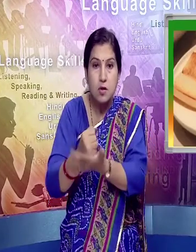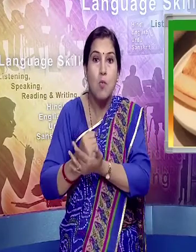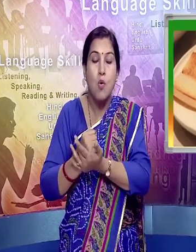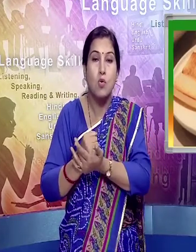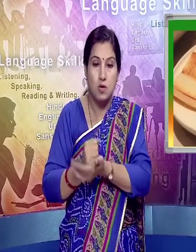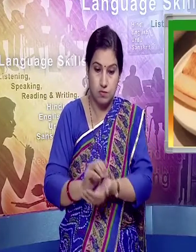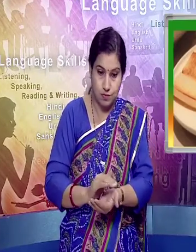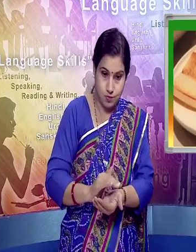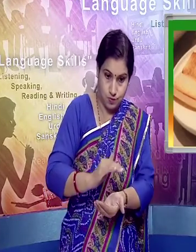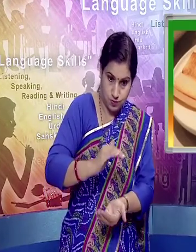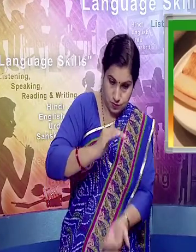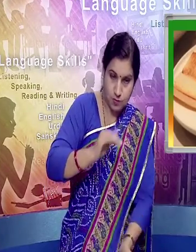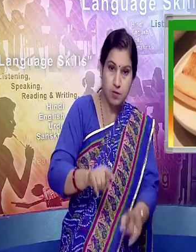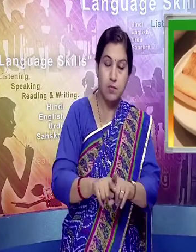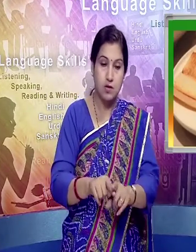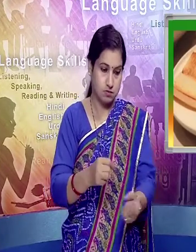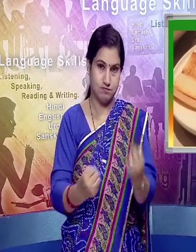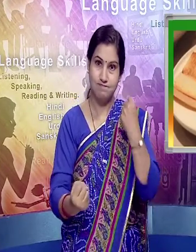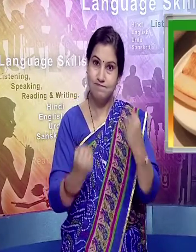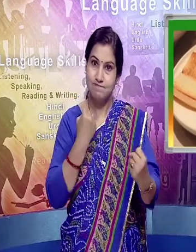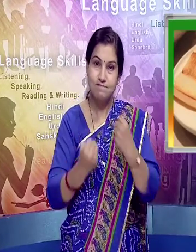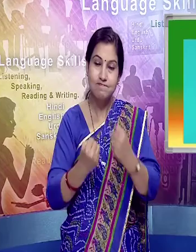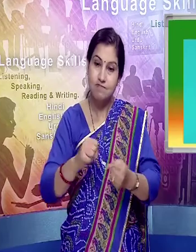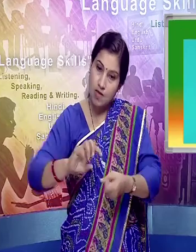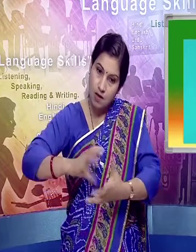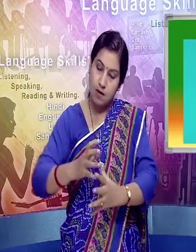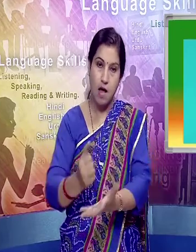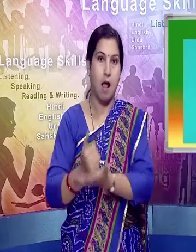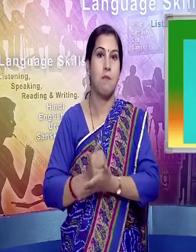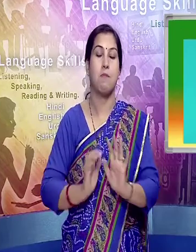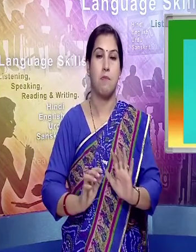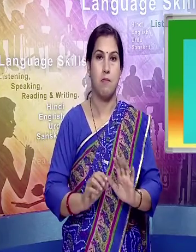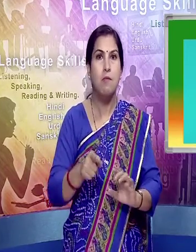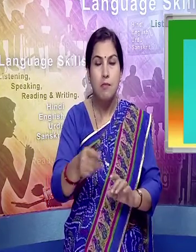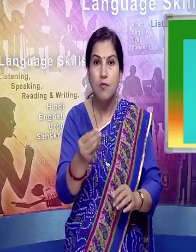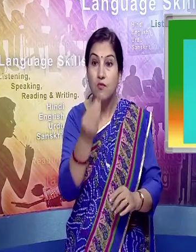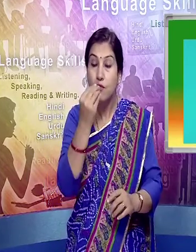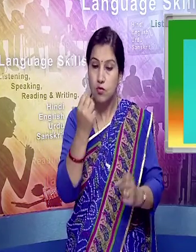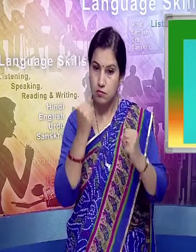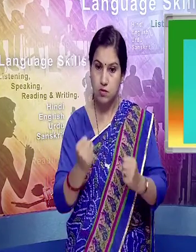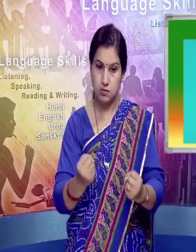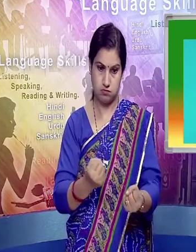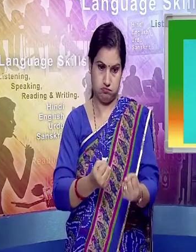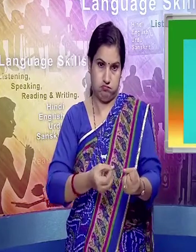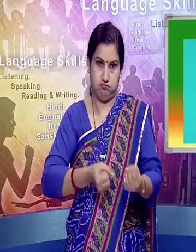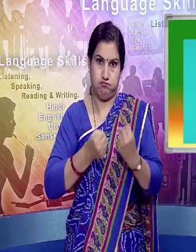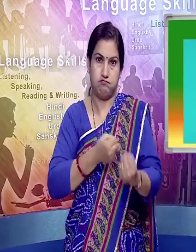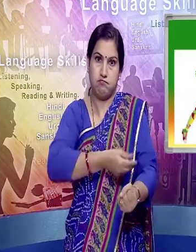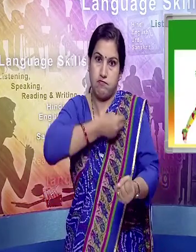bodybuilding. You must have heard food is necessary for strength and bodybuilding, and it